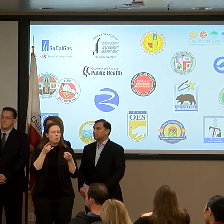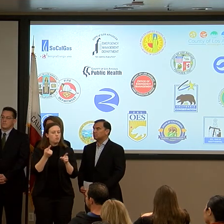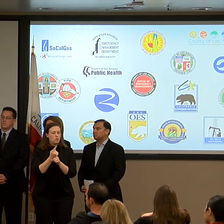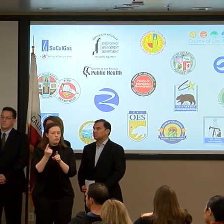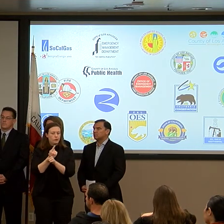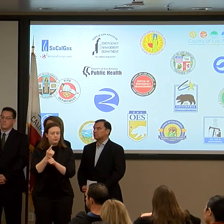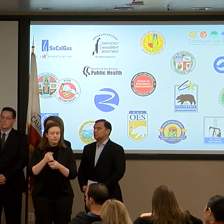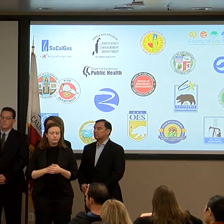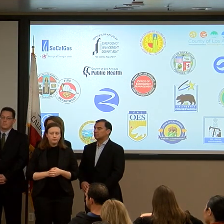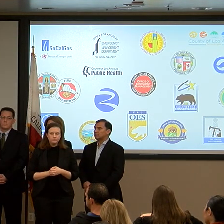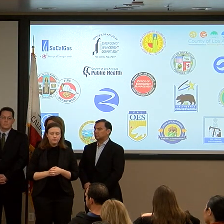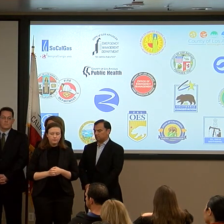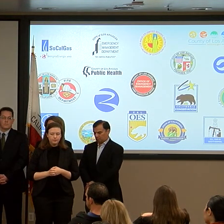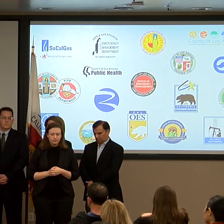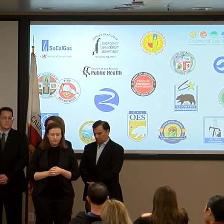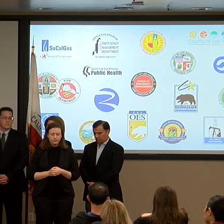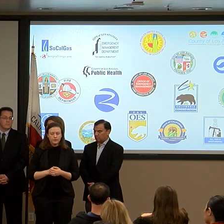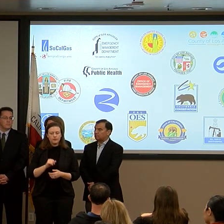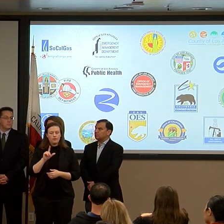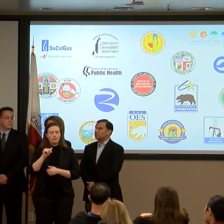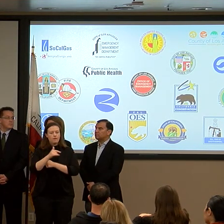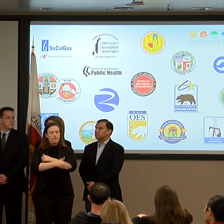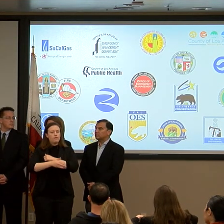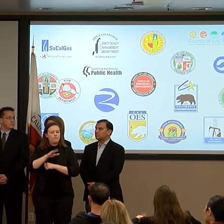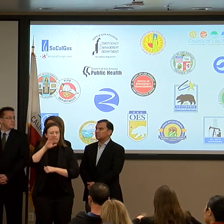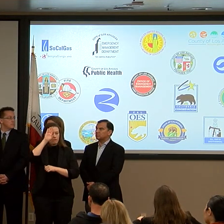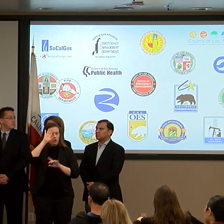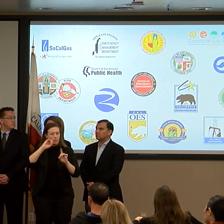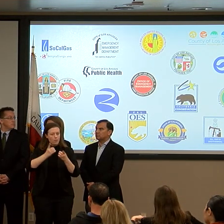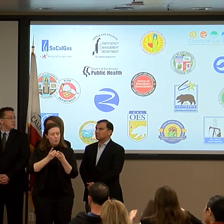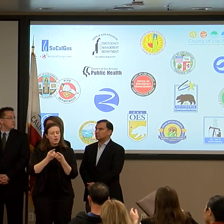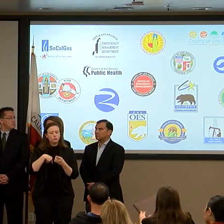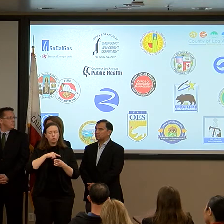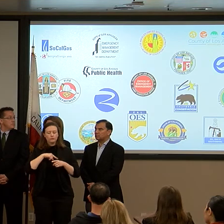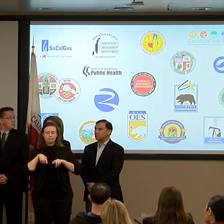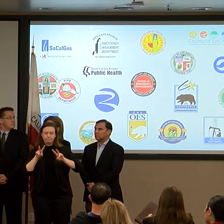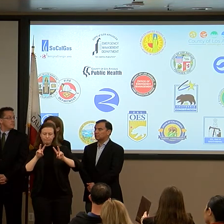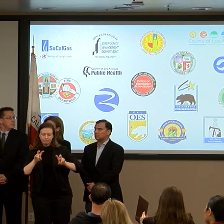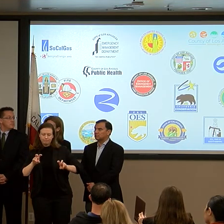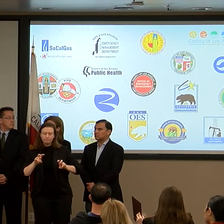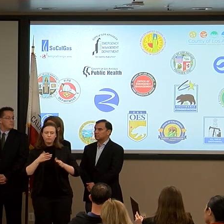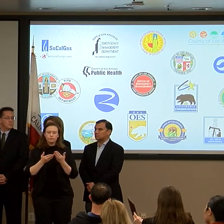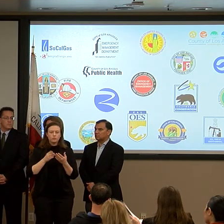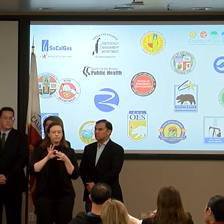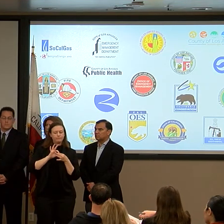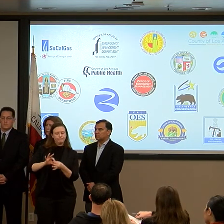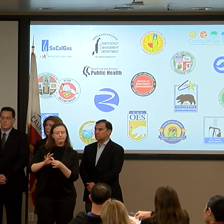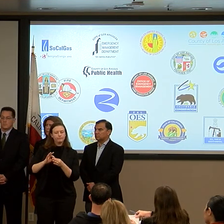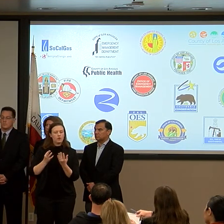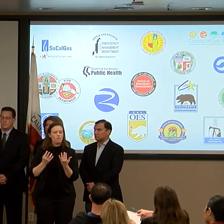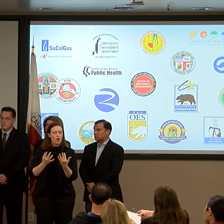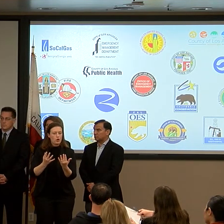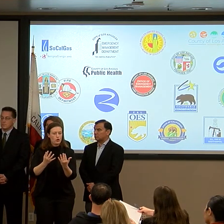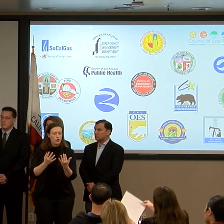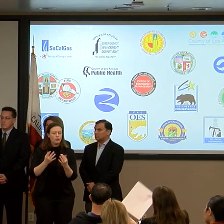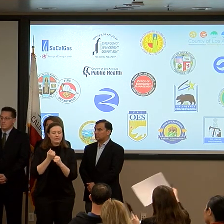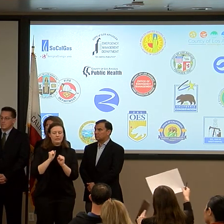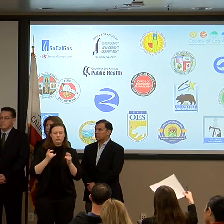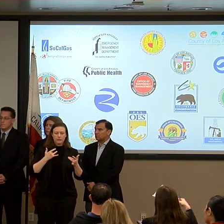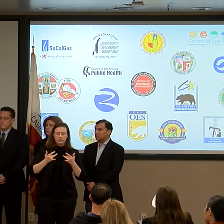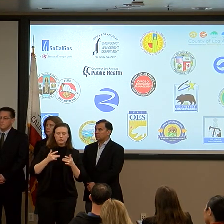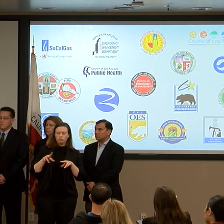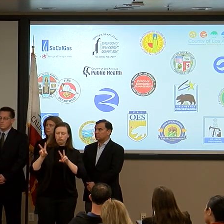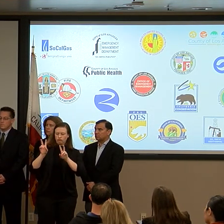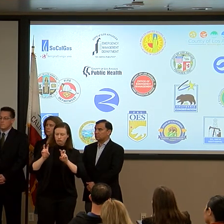Los Angeles County Fire Department personnel evaluated all fire-related and safety concerns during this incident and